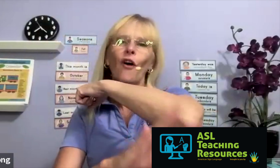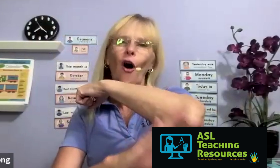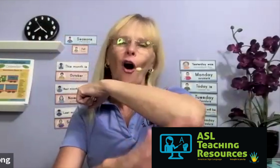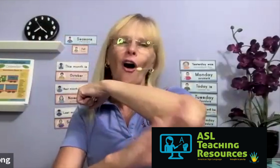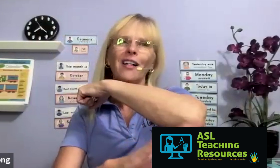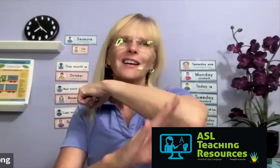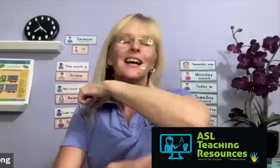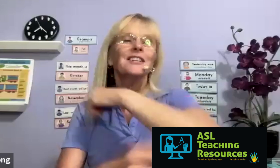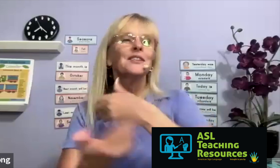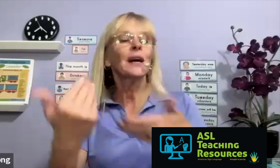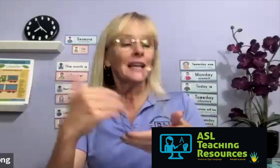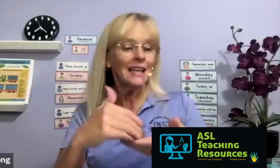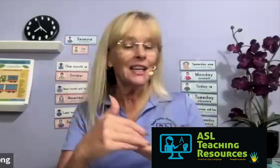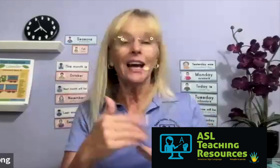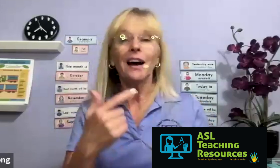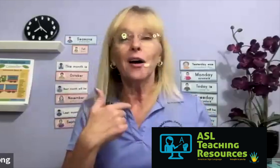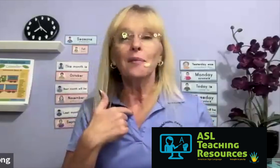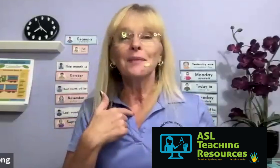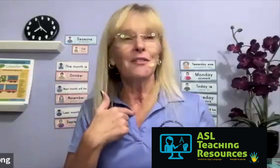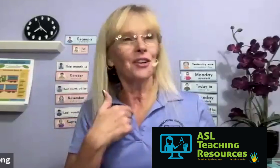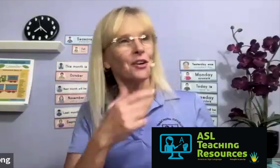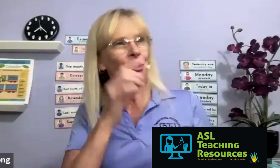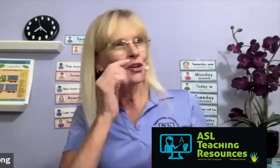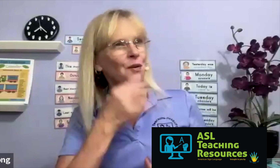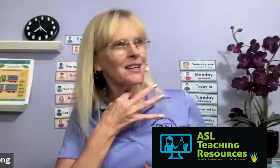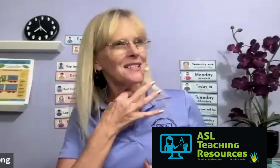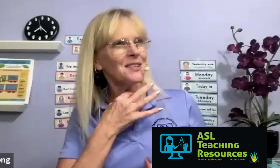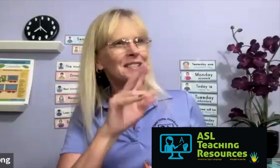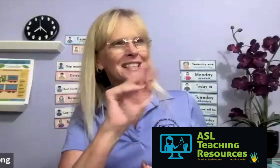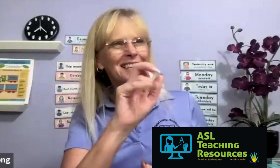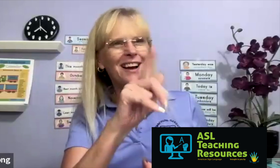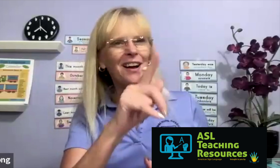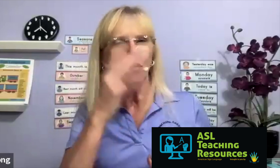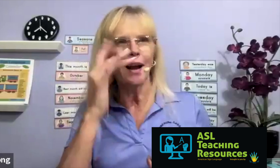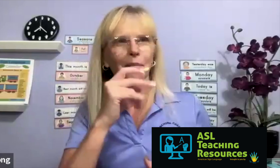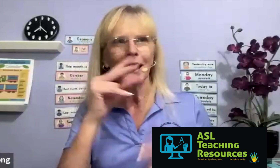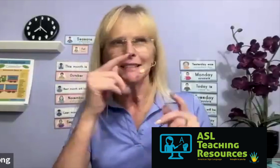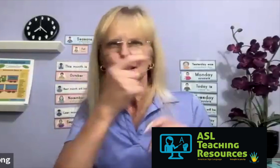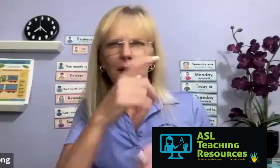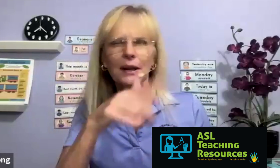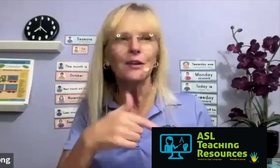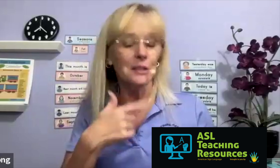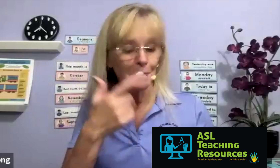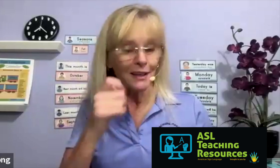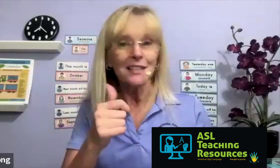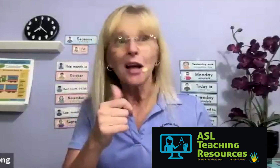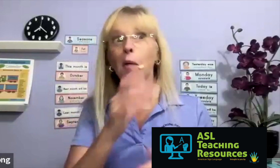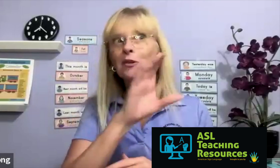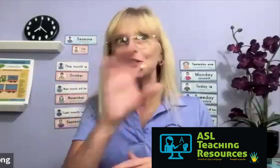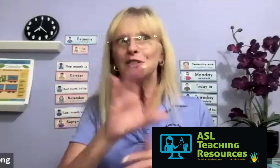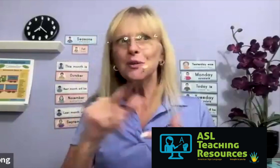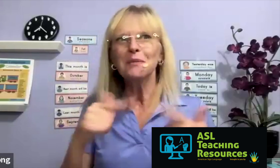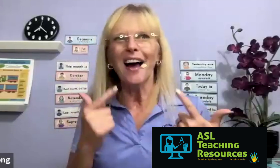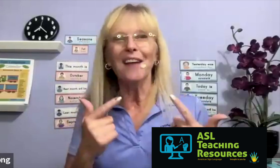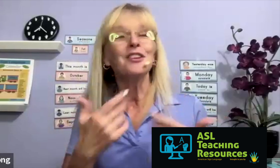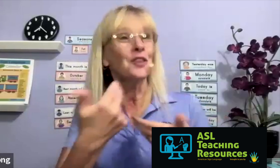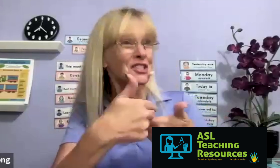fall. So again, if you're curious on TikTok why I'm not staring at you, it's because I'm on Zoom Live. You can